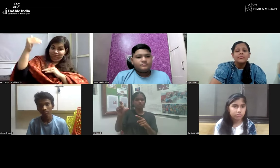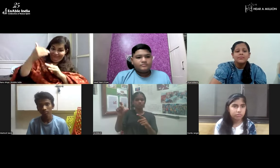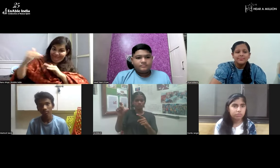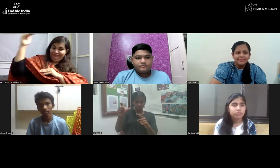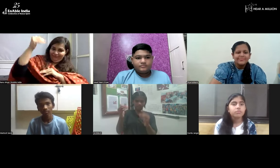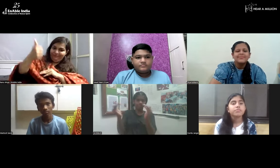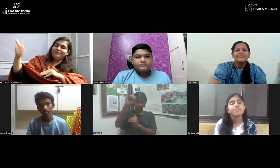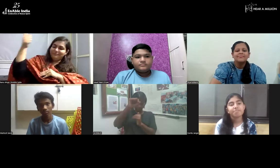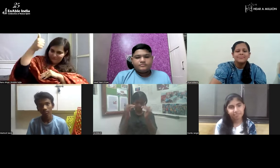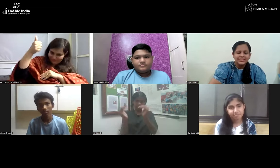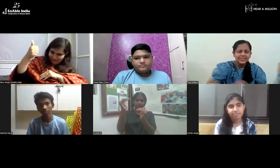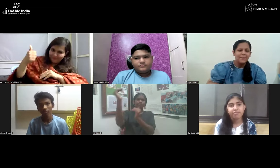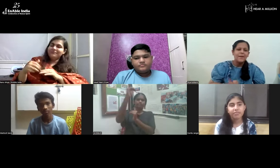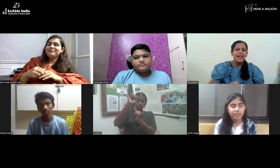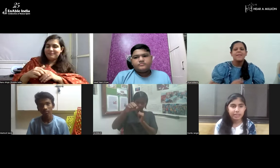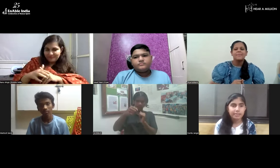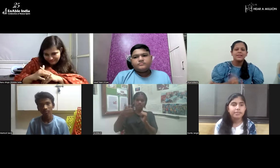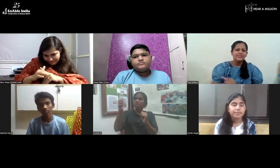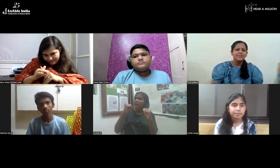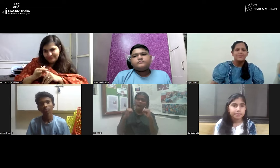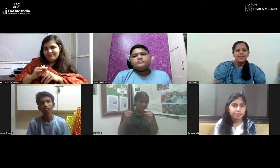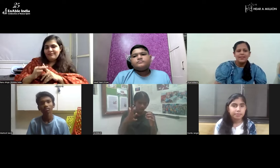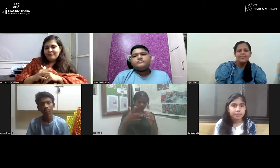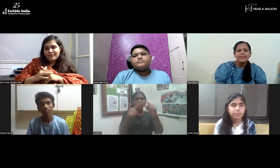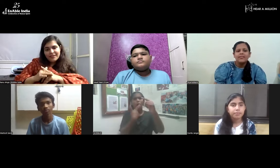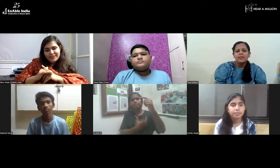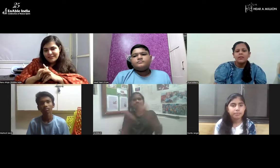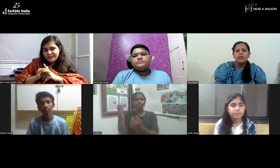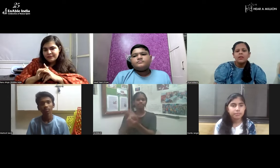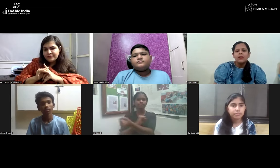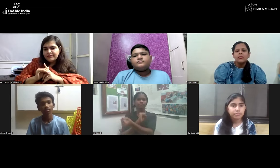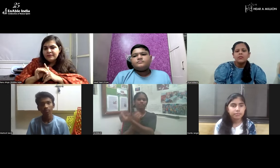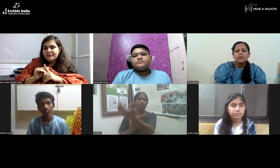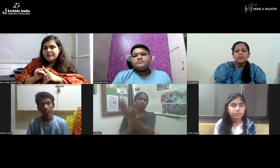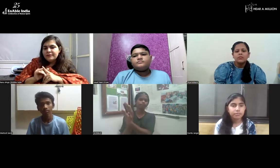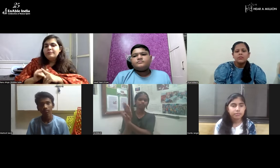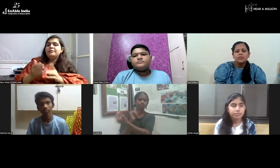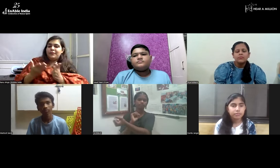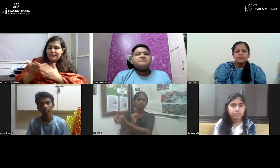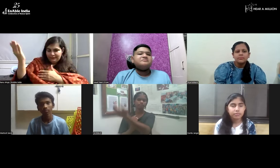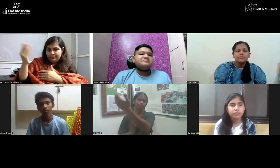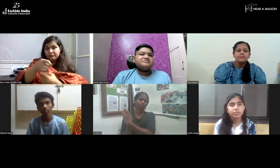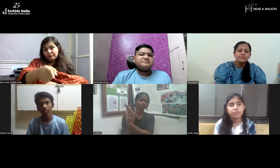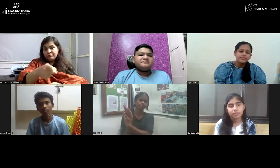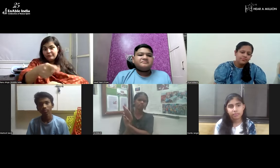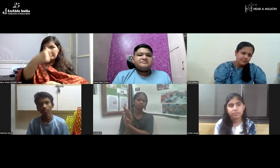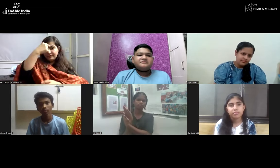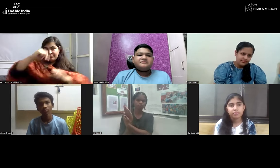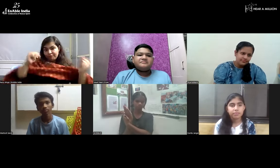that balance your Good, time, that you need to be part of different group and play with good, your good. friends also. Yeah, nice